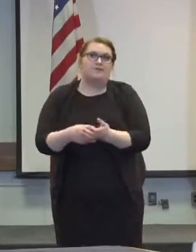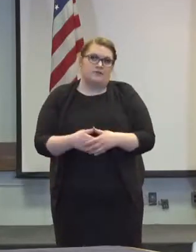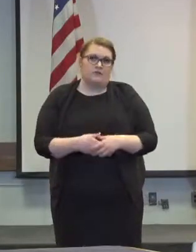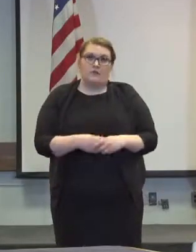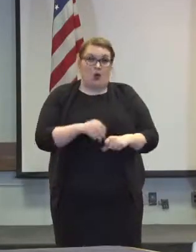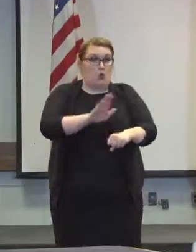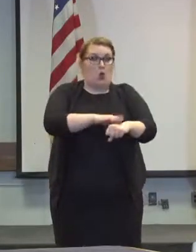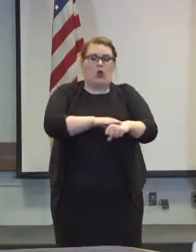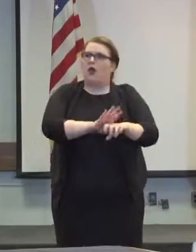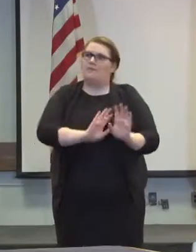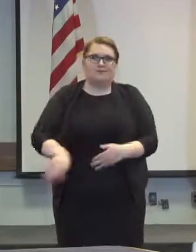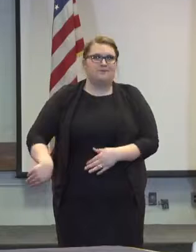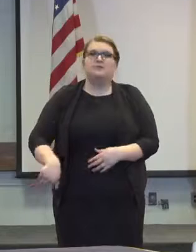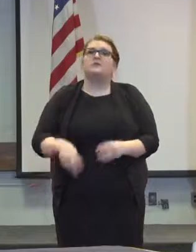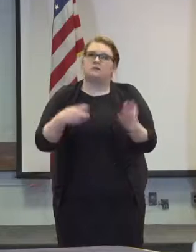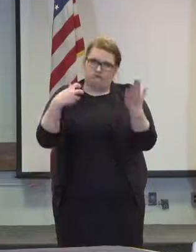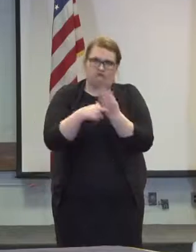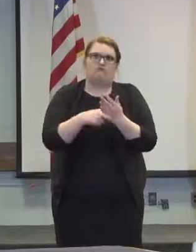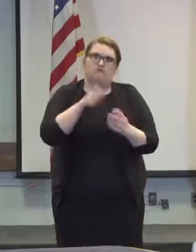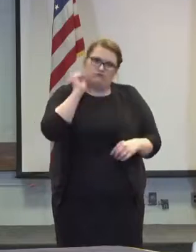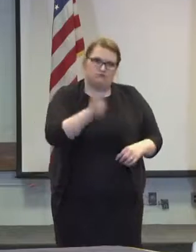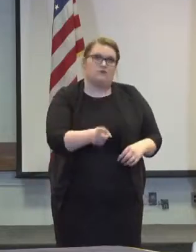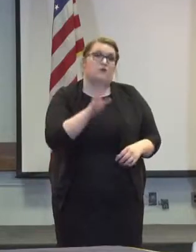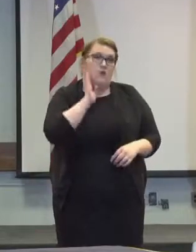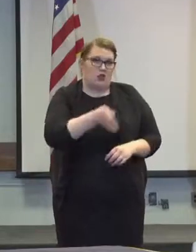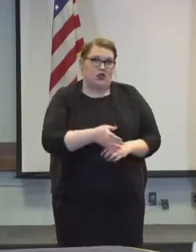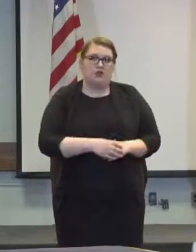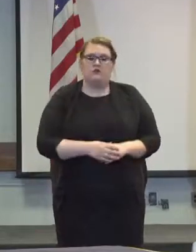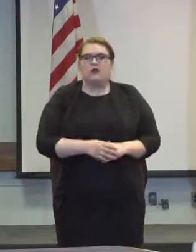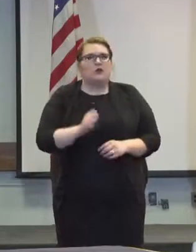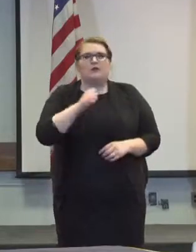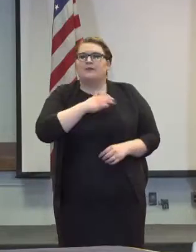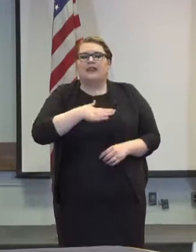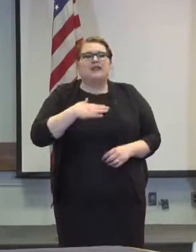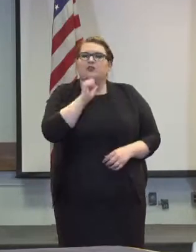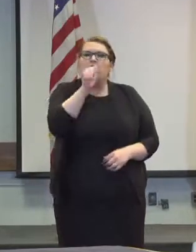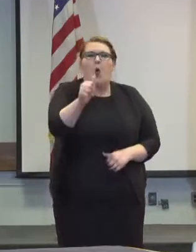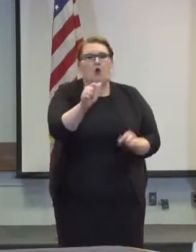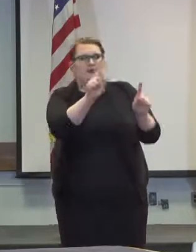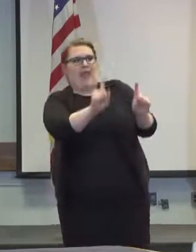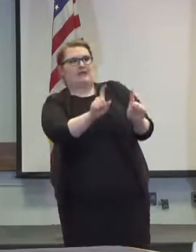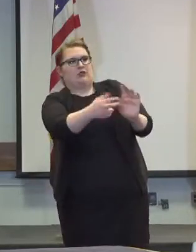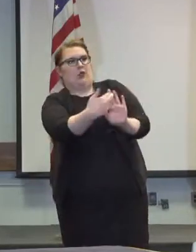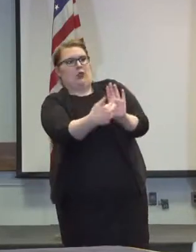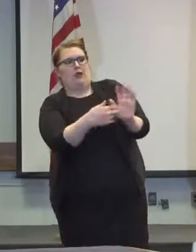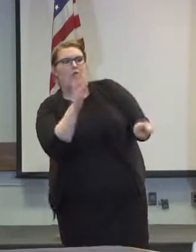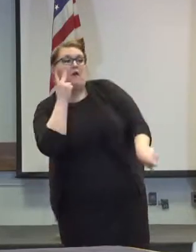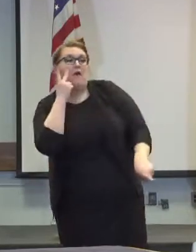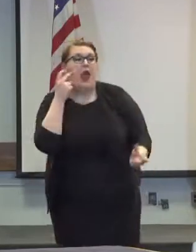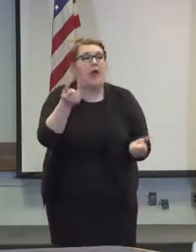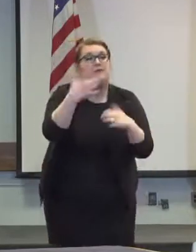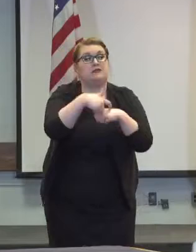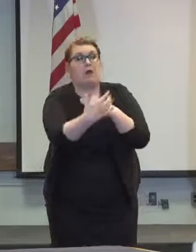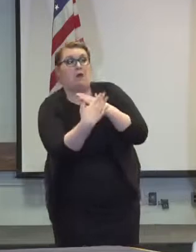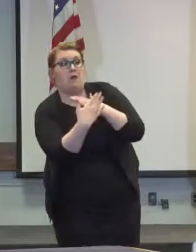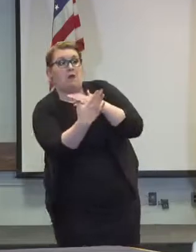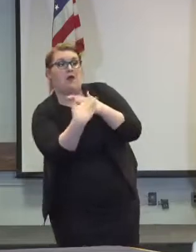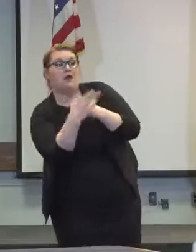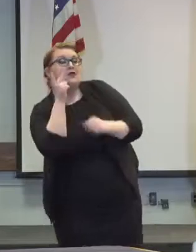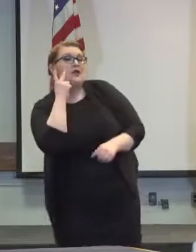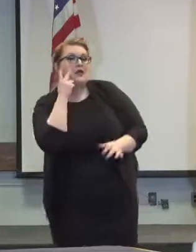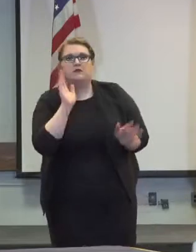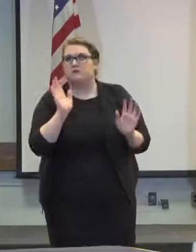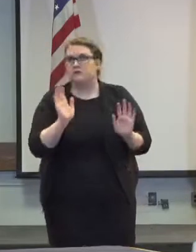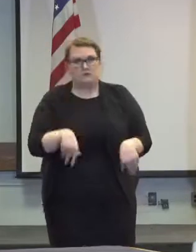the warning, it'll be the ticket. So please don't test the police. Don't see how many times somebody can tell you or will tell you to